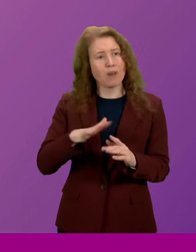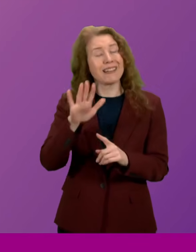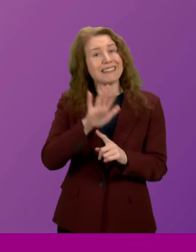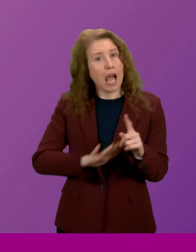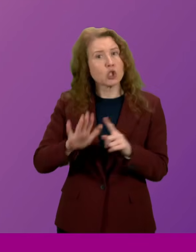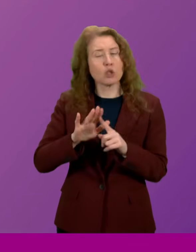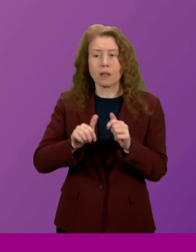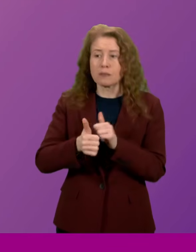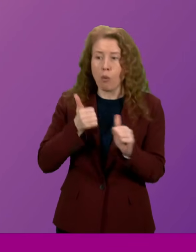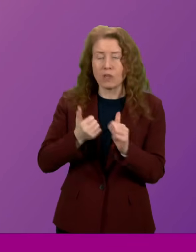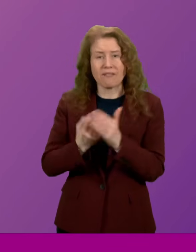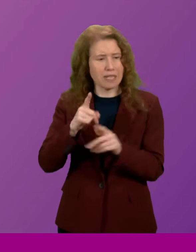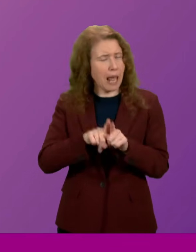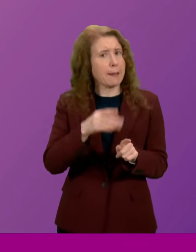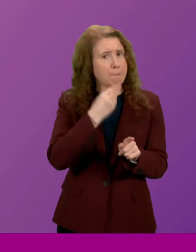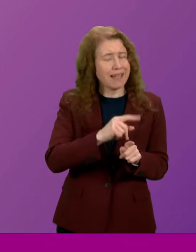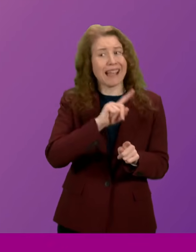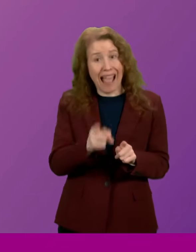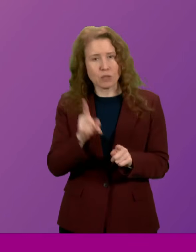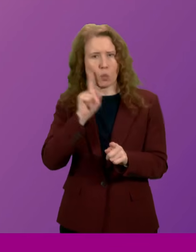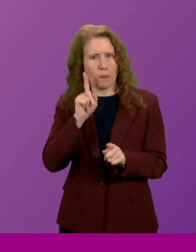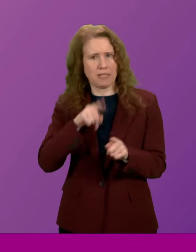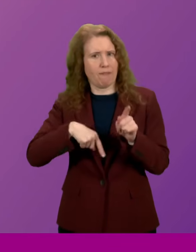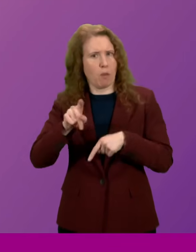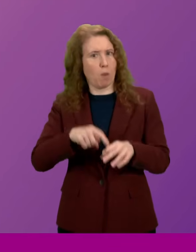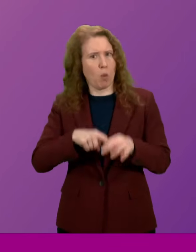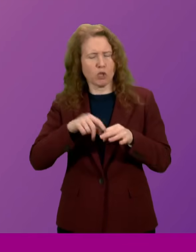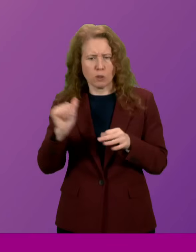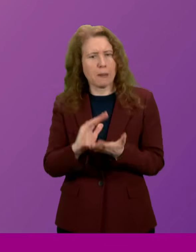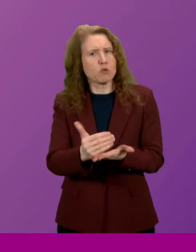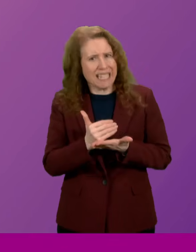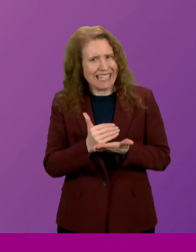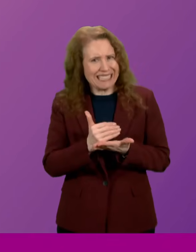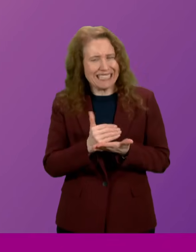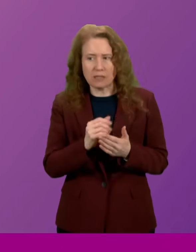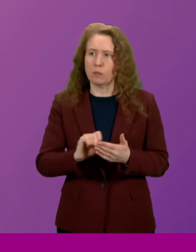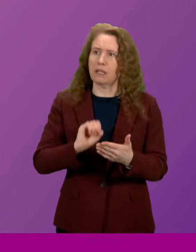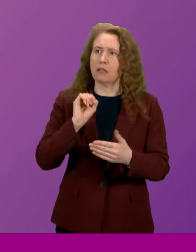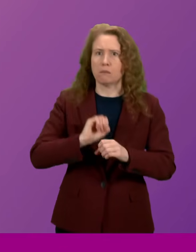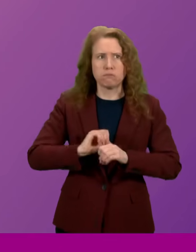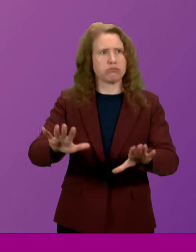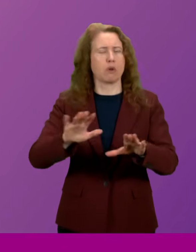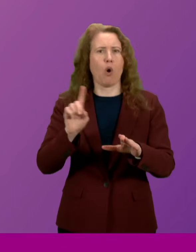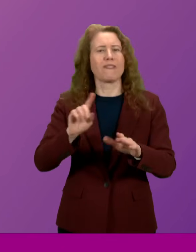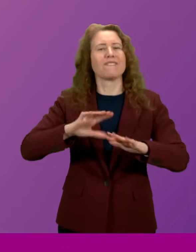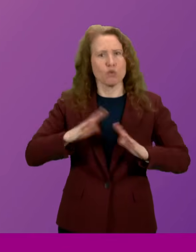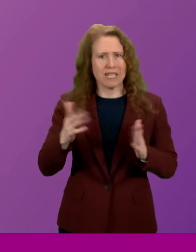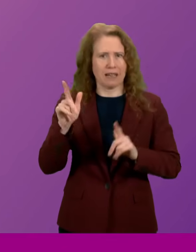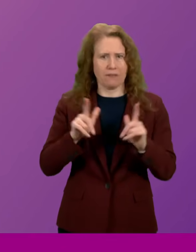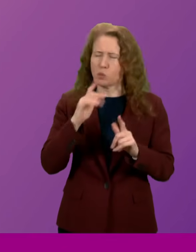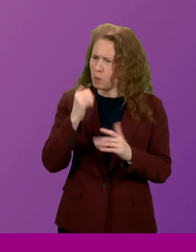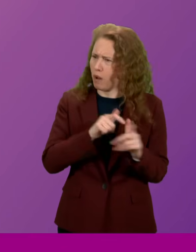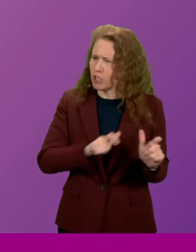events like men's and women's football qualifiers to be protected for free-to-air broadcast, and will continue to make that case on behalf of